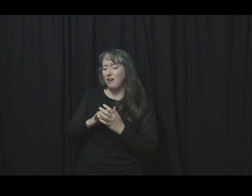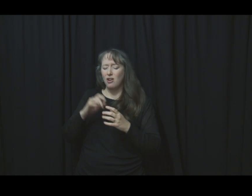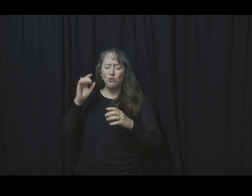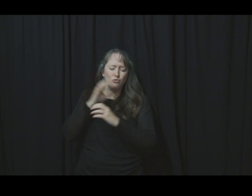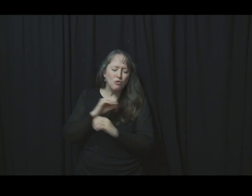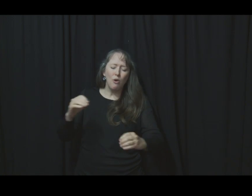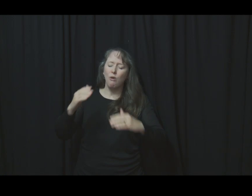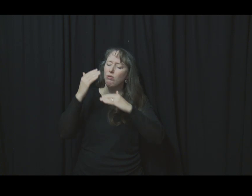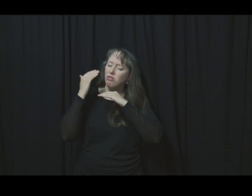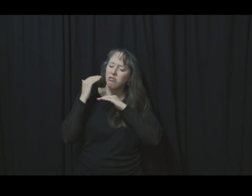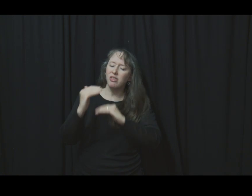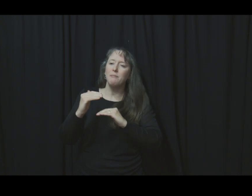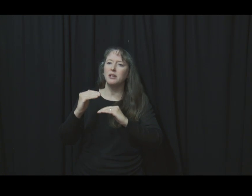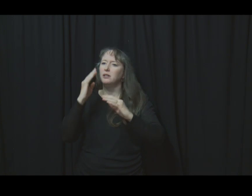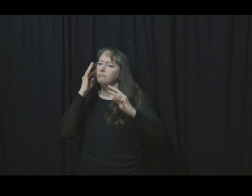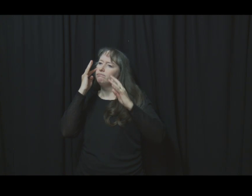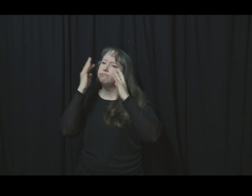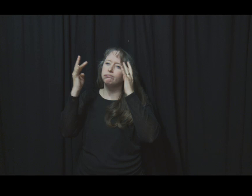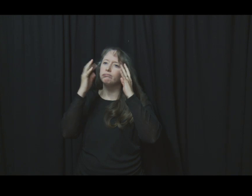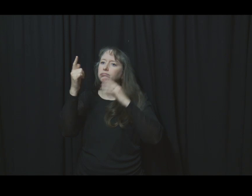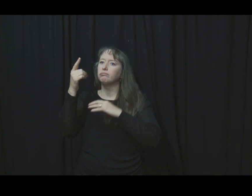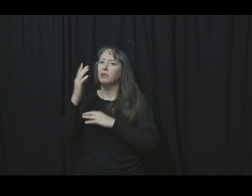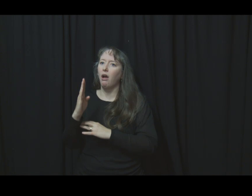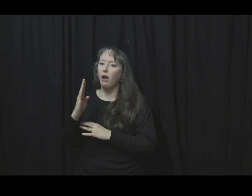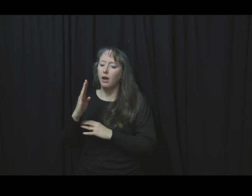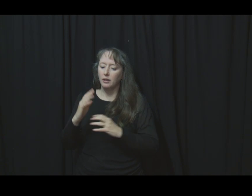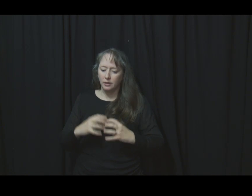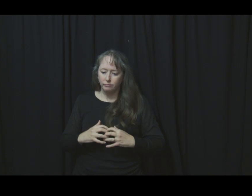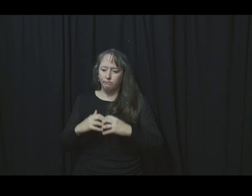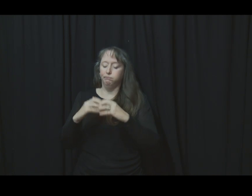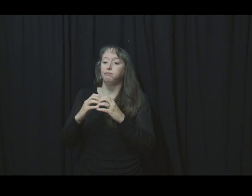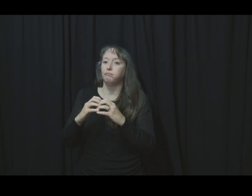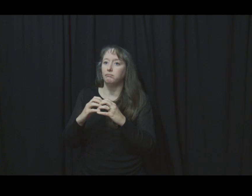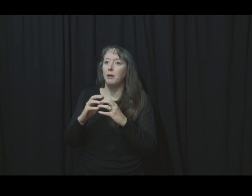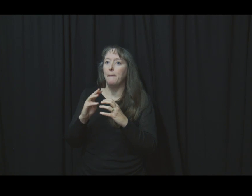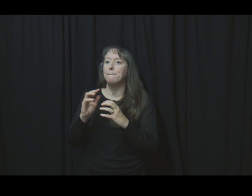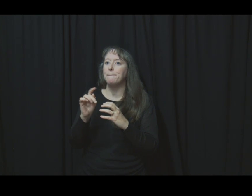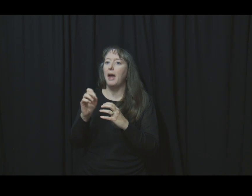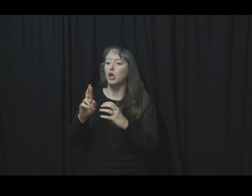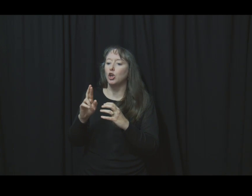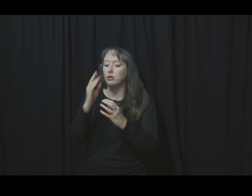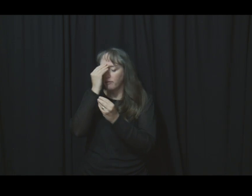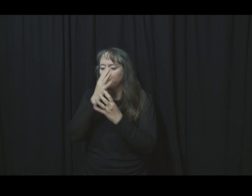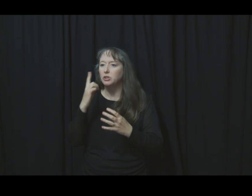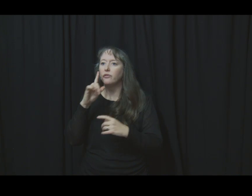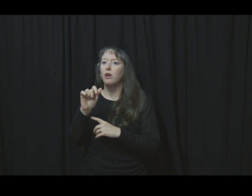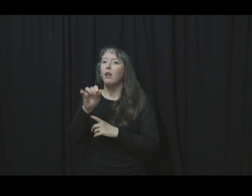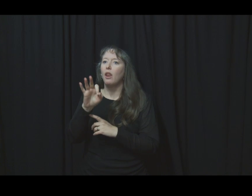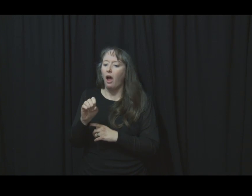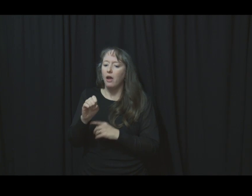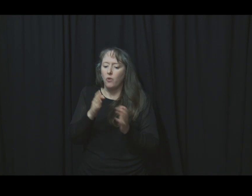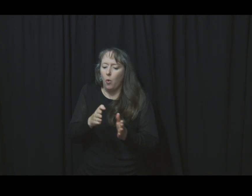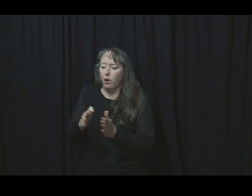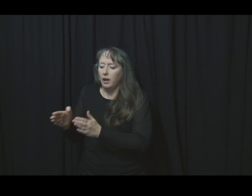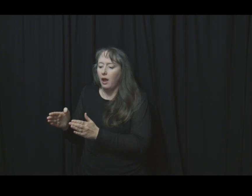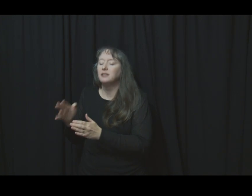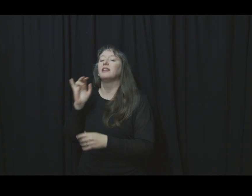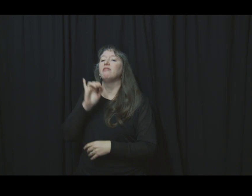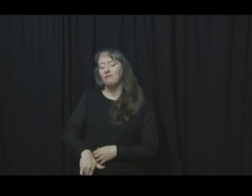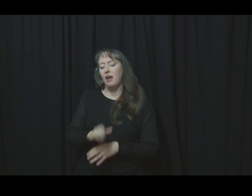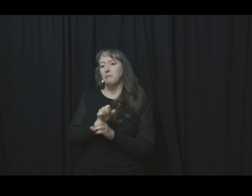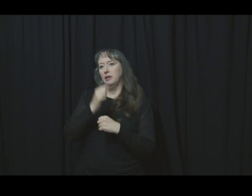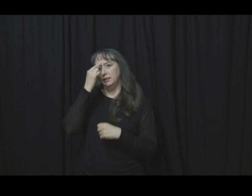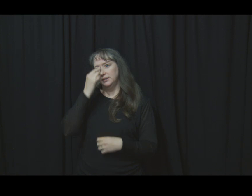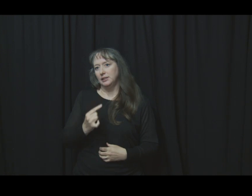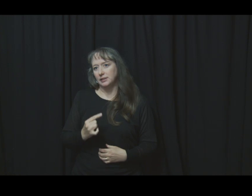created matter, the energy, space, mass, time, universe, and created the information for life. It's the only thing that makes logical sense. All